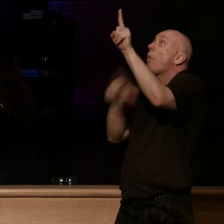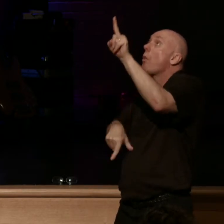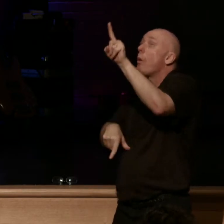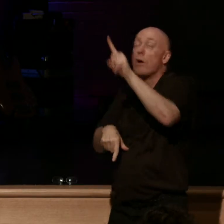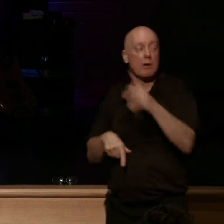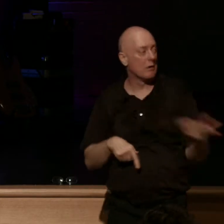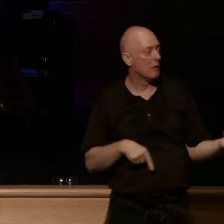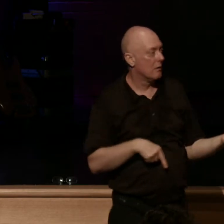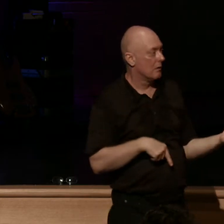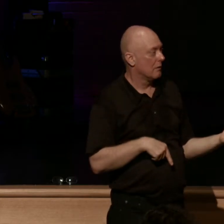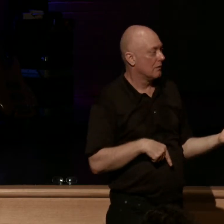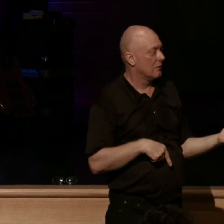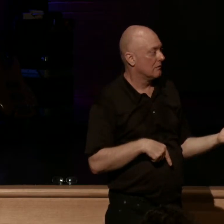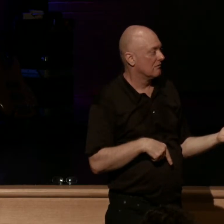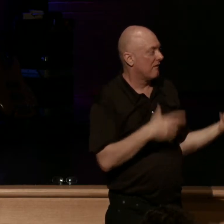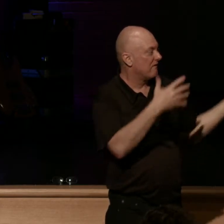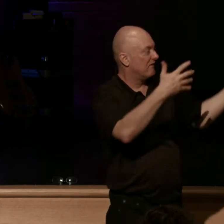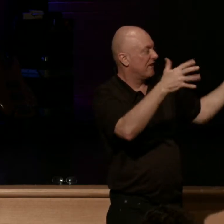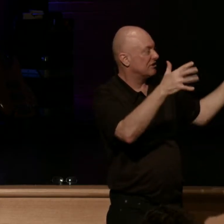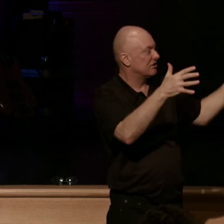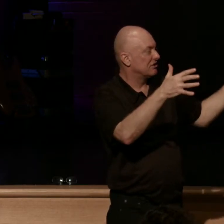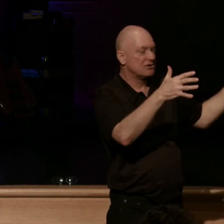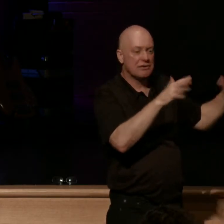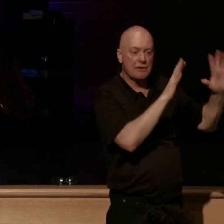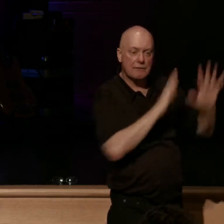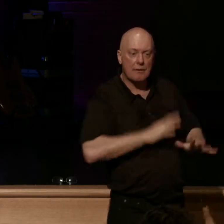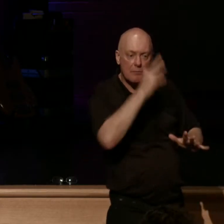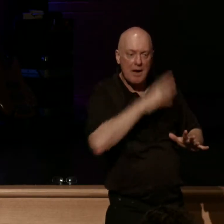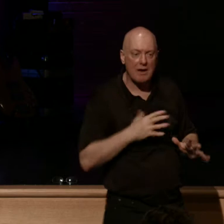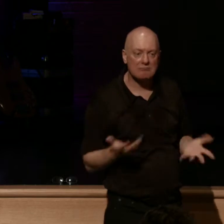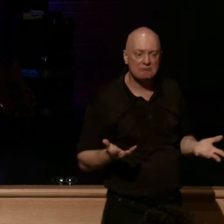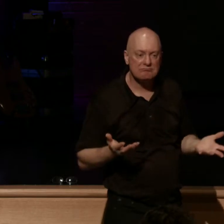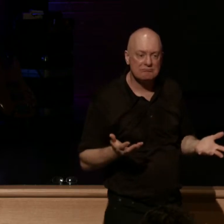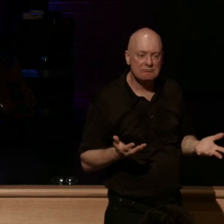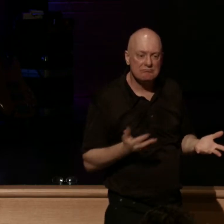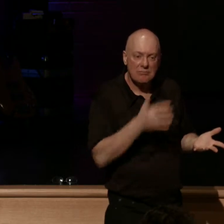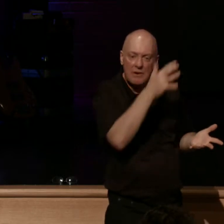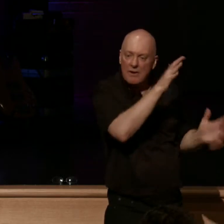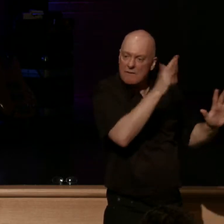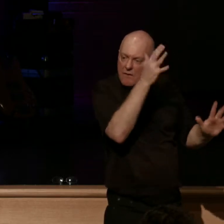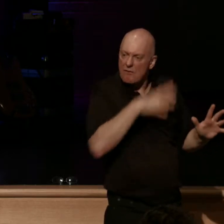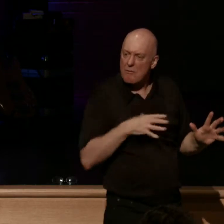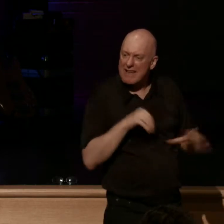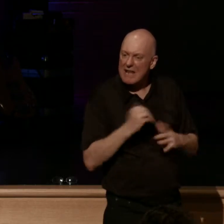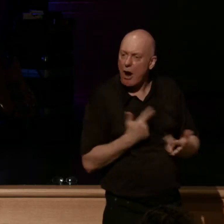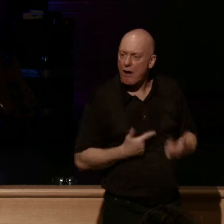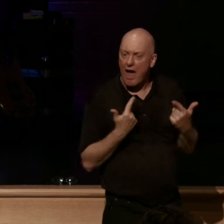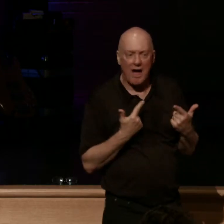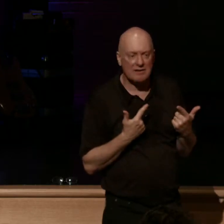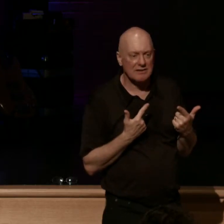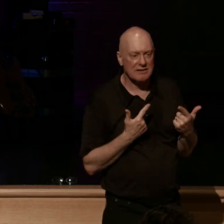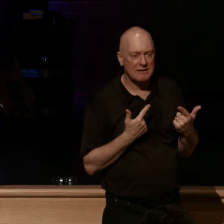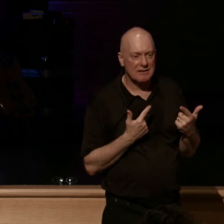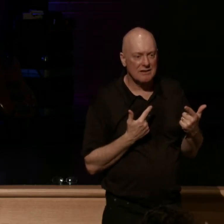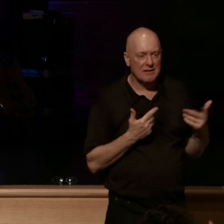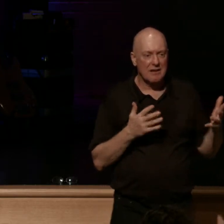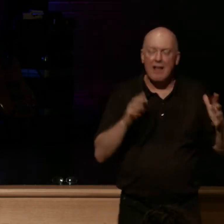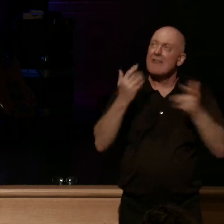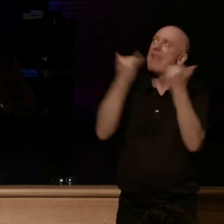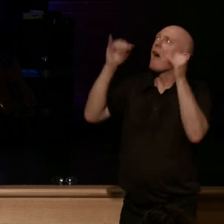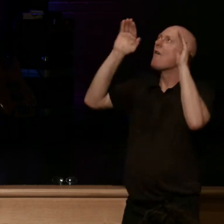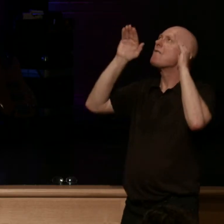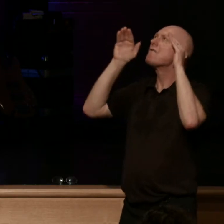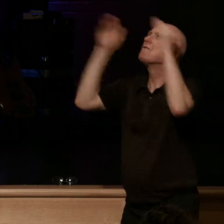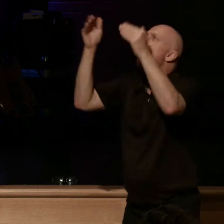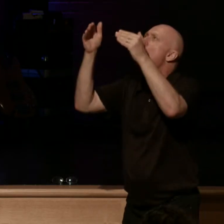the Lord is what demolishes the obstacle of the fear of man in our lives that holds us back and gets us to focus on